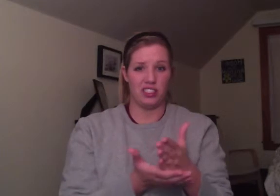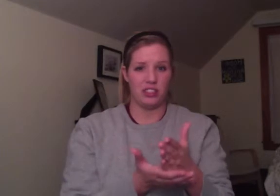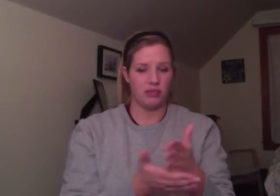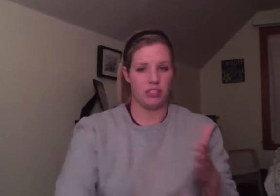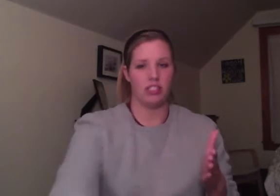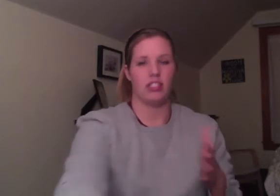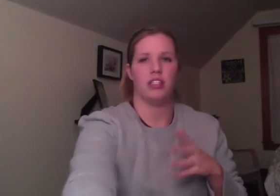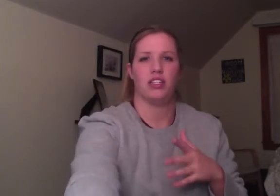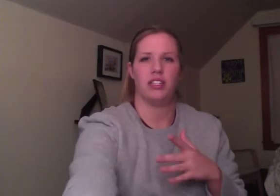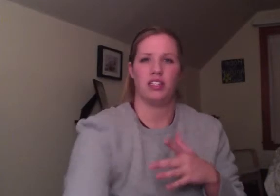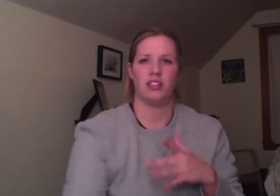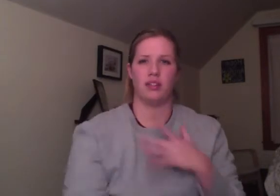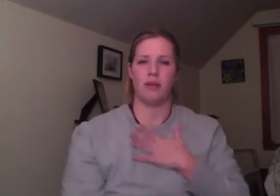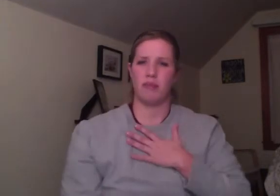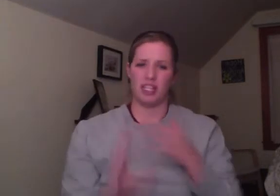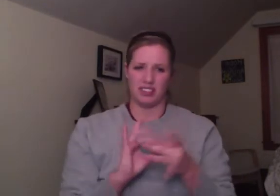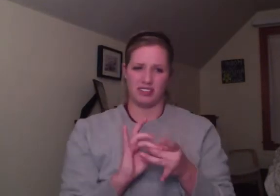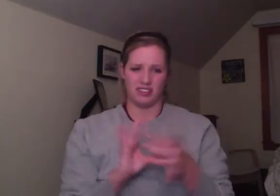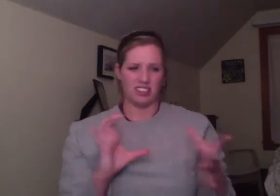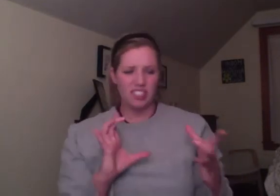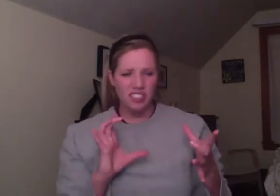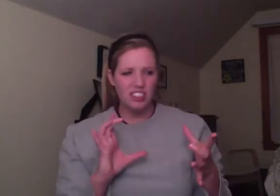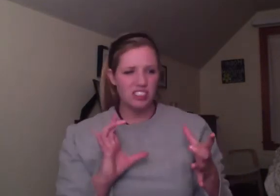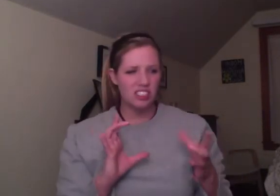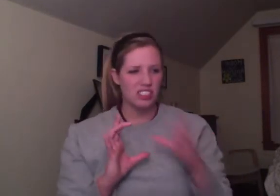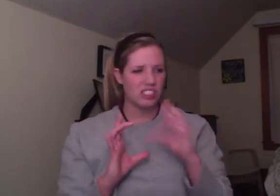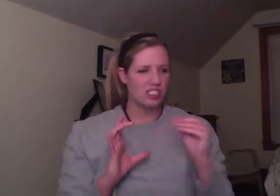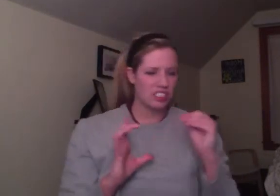lost connection with my camera. With film, it's such a